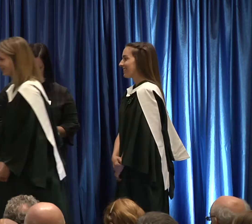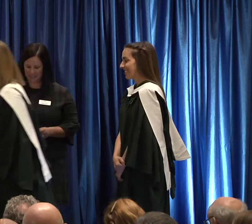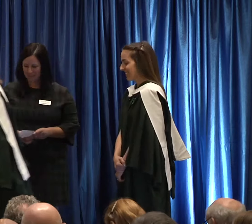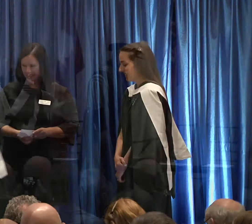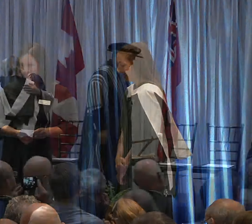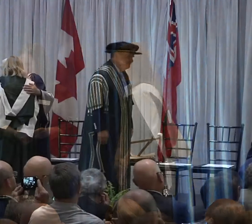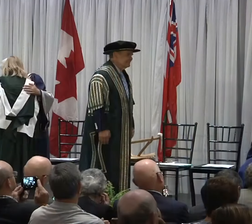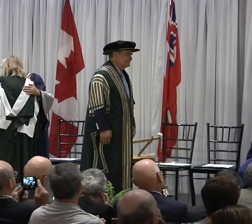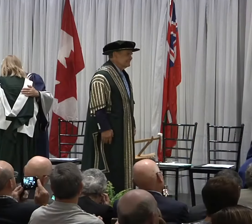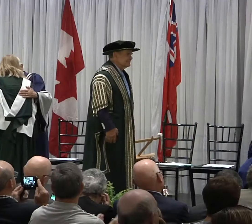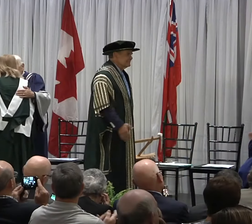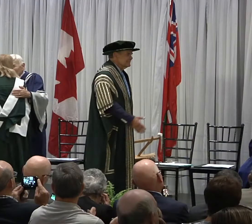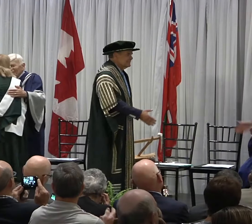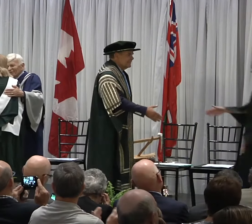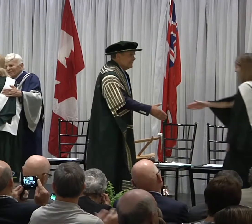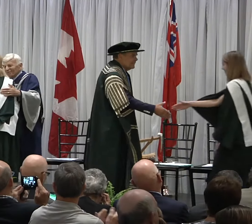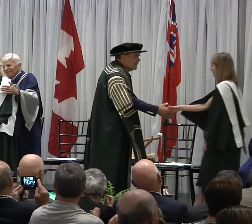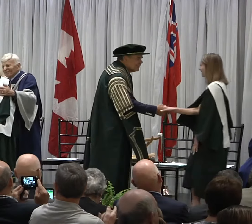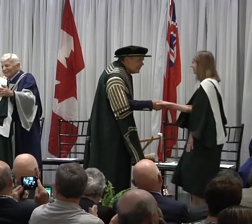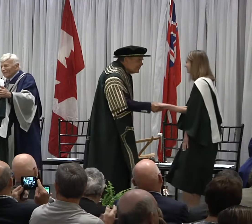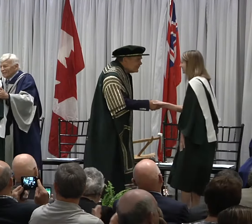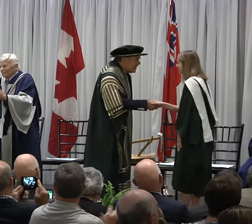Natasha Lynn Geiker.